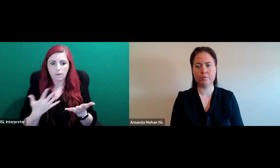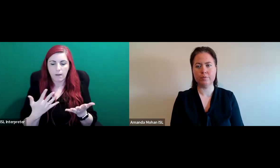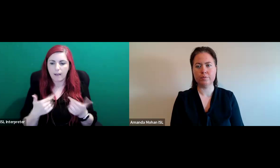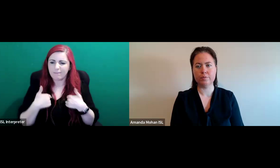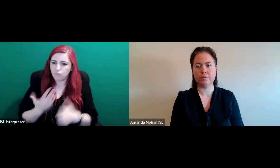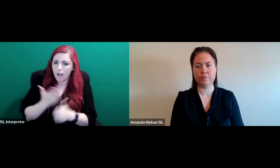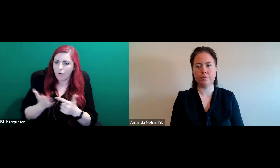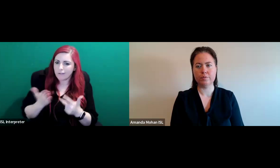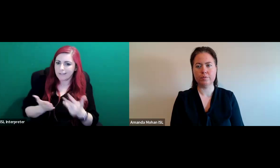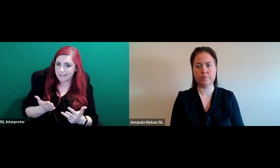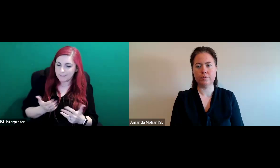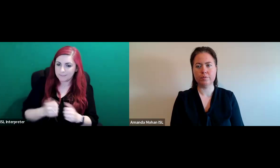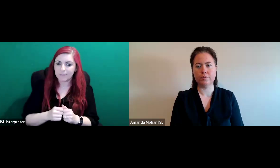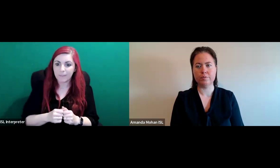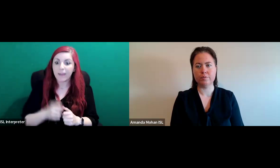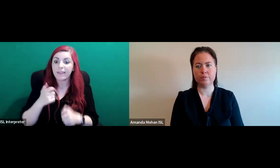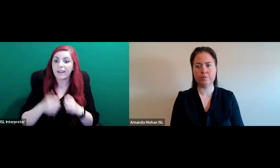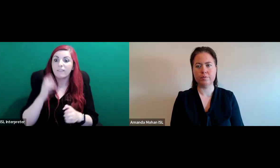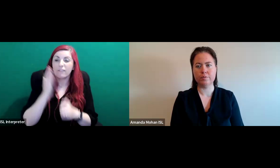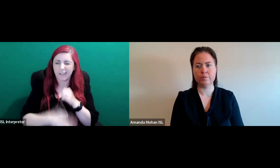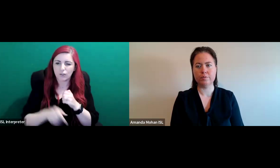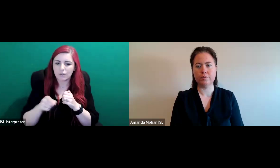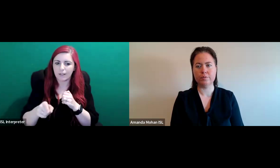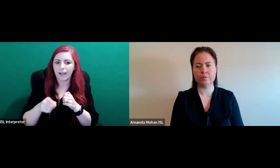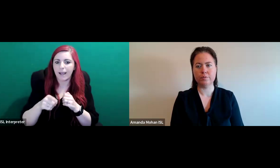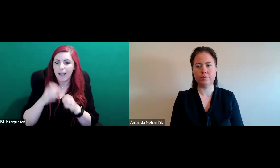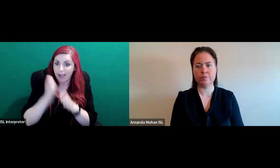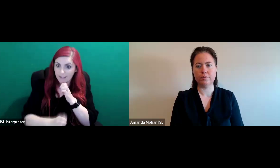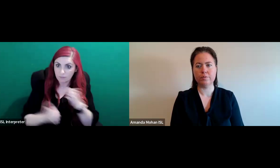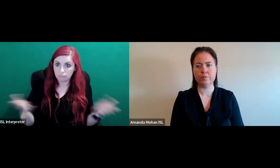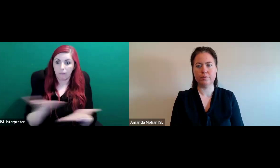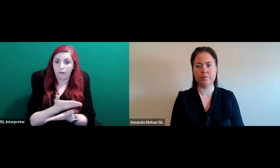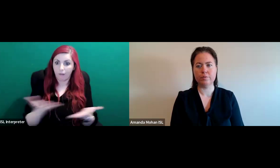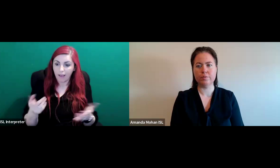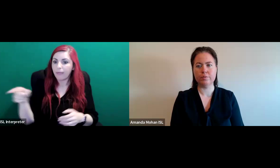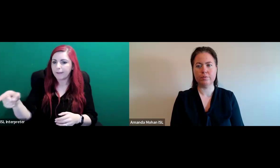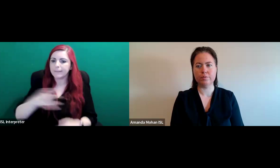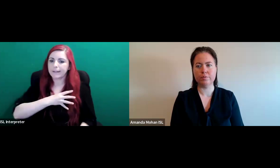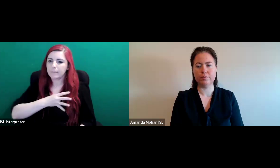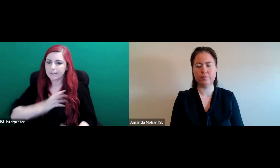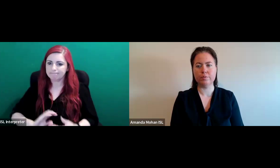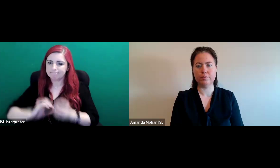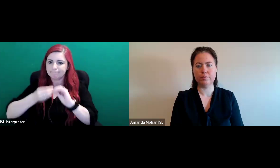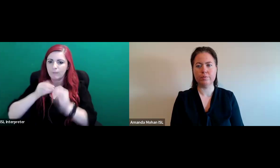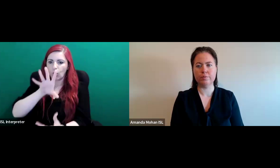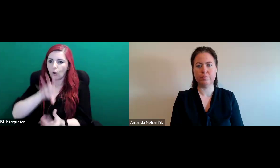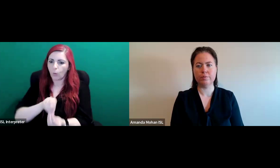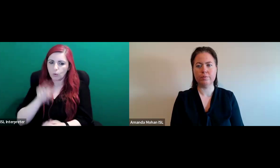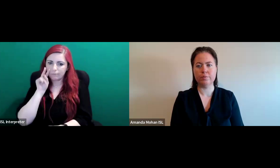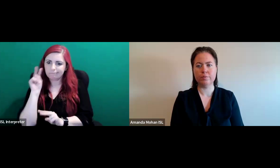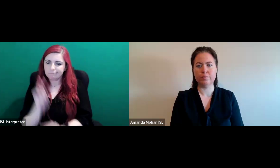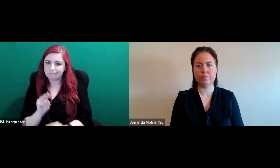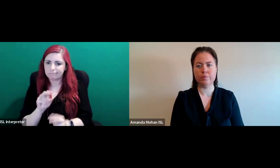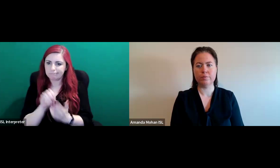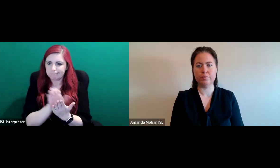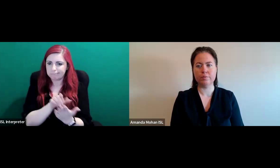them. At the end of that dialogue, then, the committee writes its concluding observations. So these